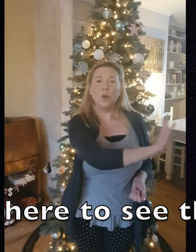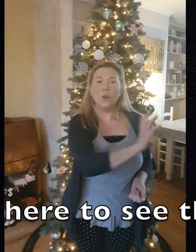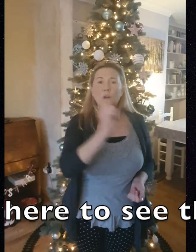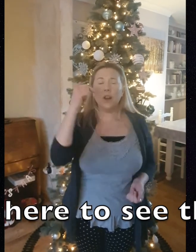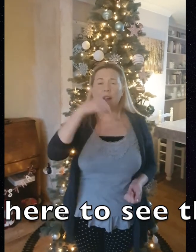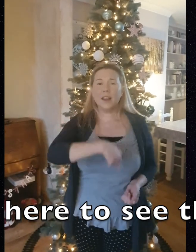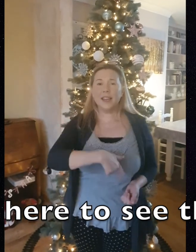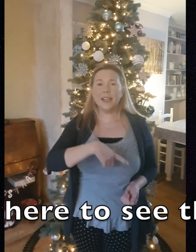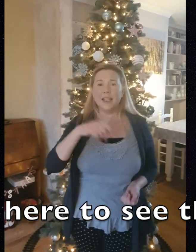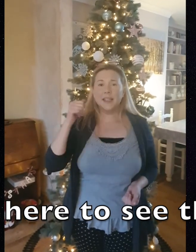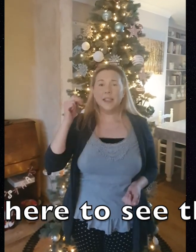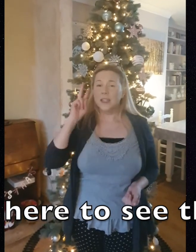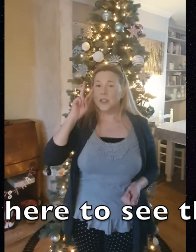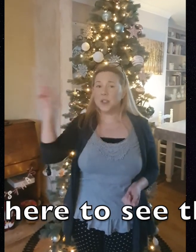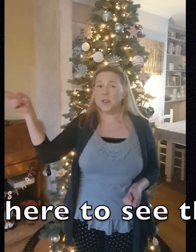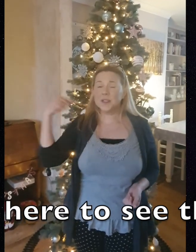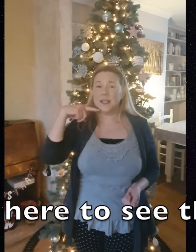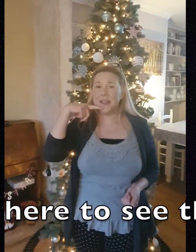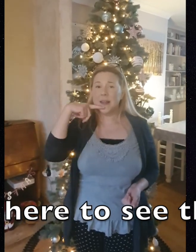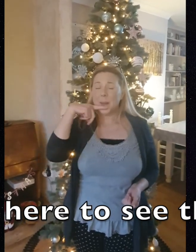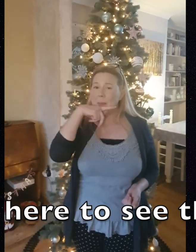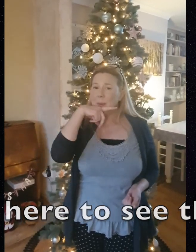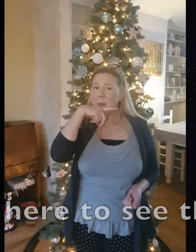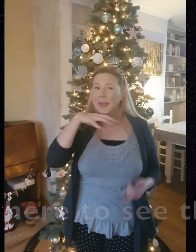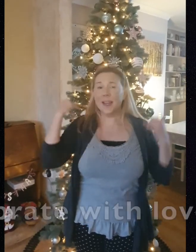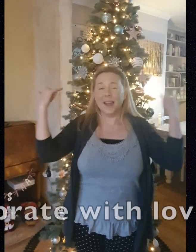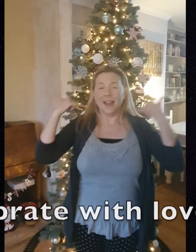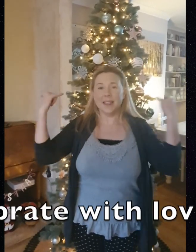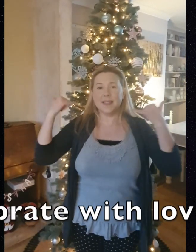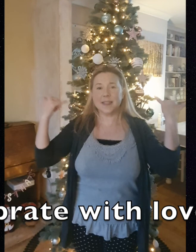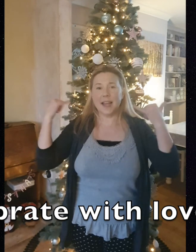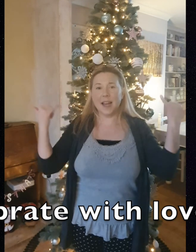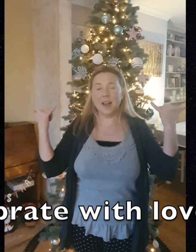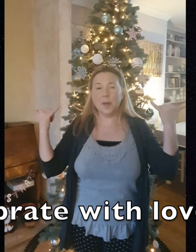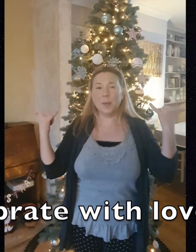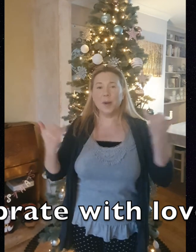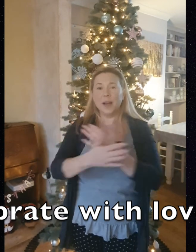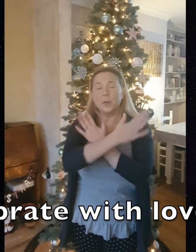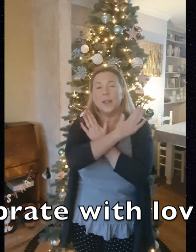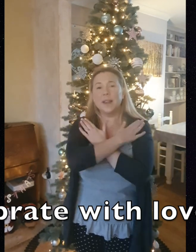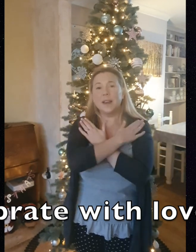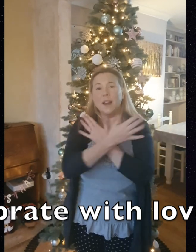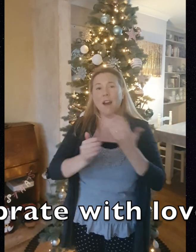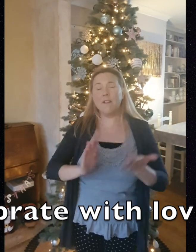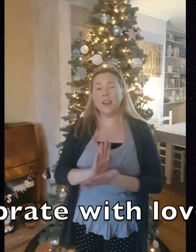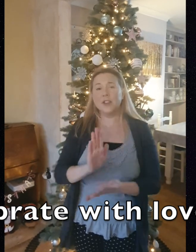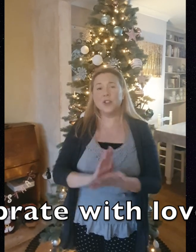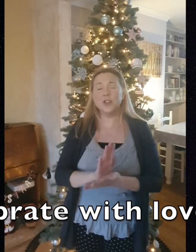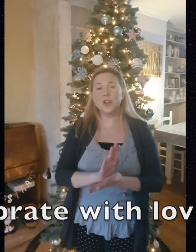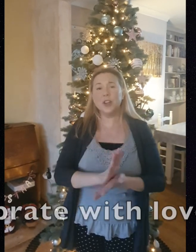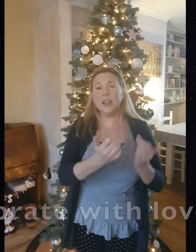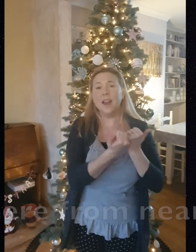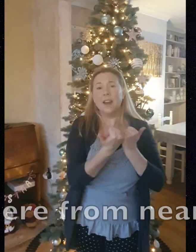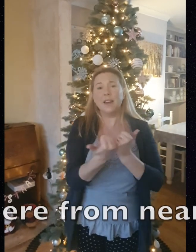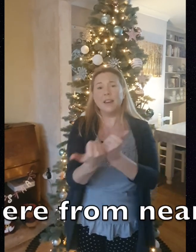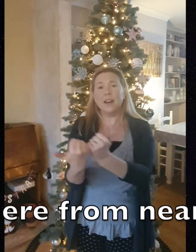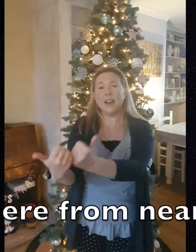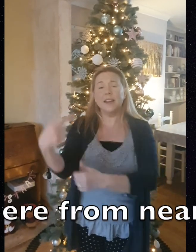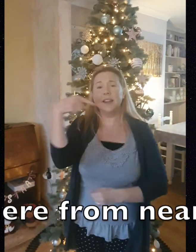All are here to see the boy and celebrate with love and joy, guided